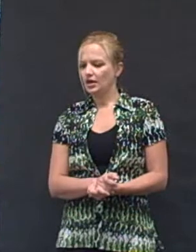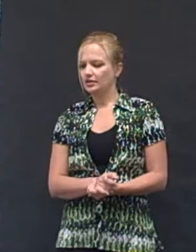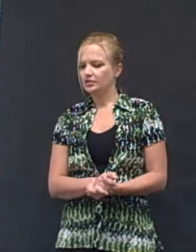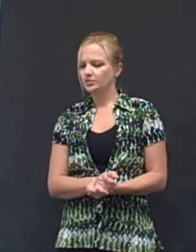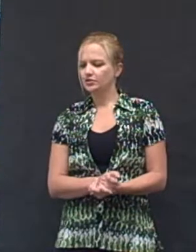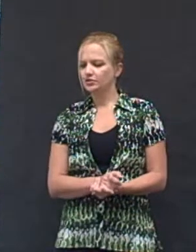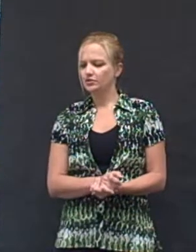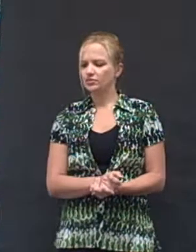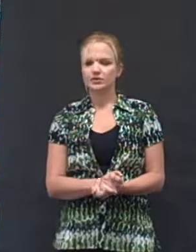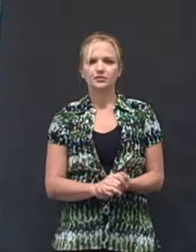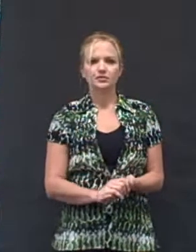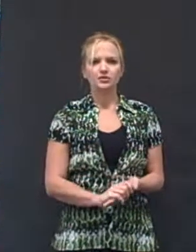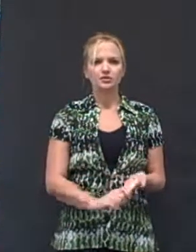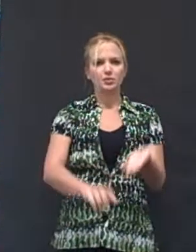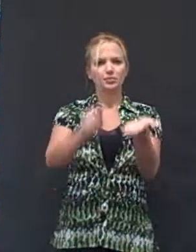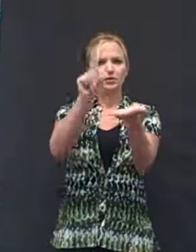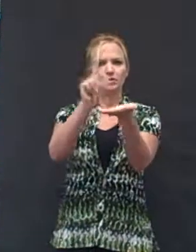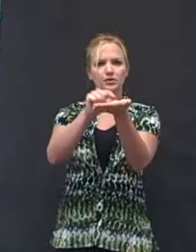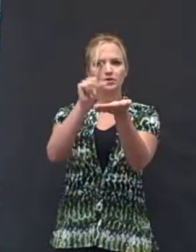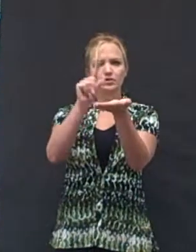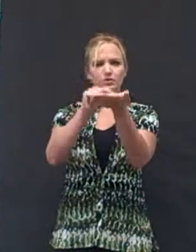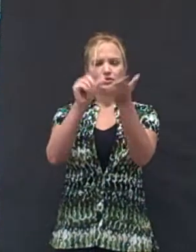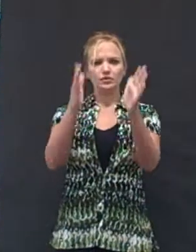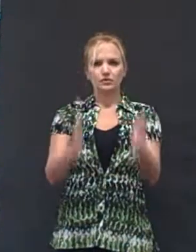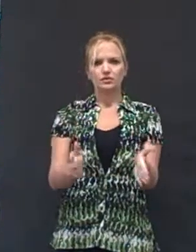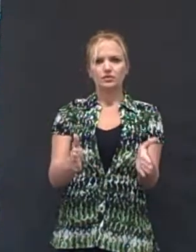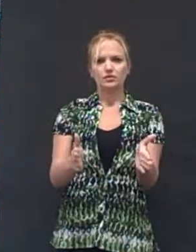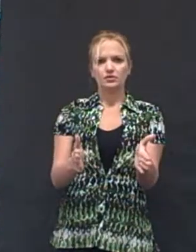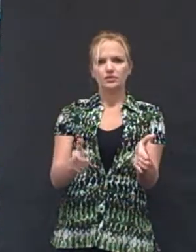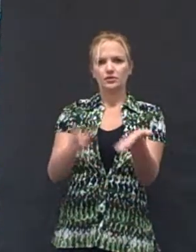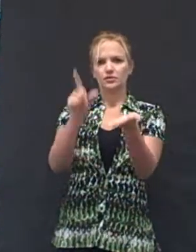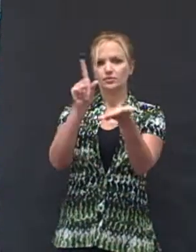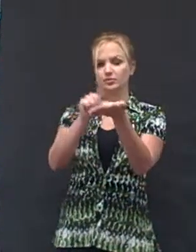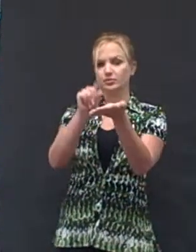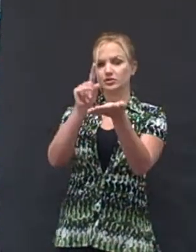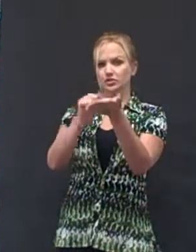and a person who works for the newspaper, so the printer.